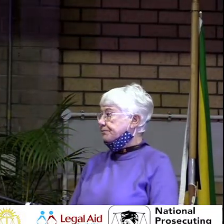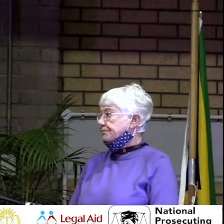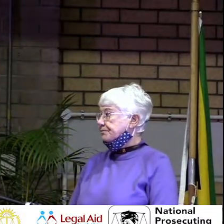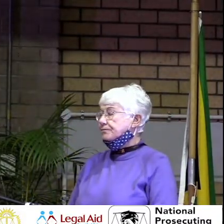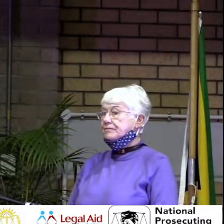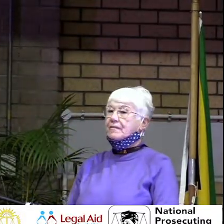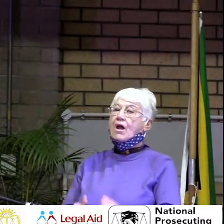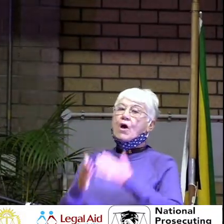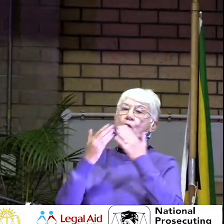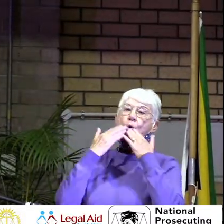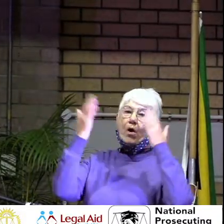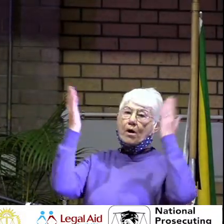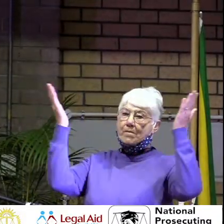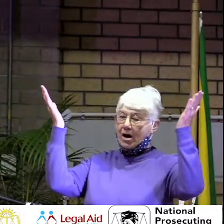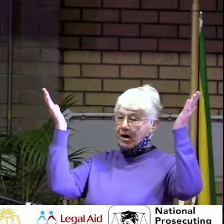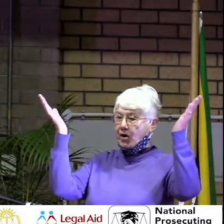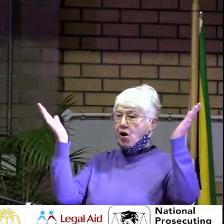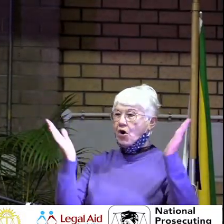Goeiemôre.